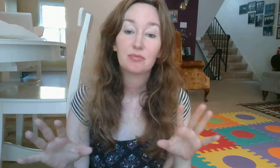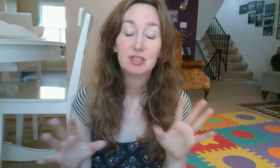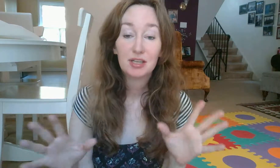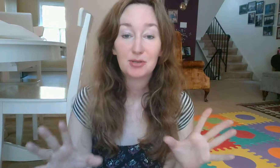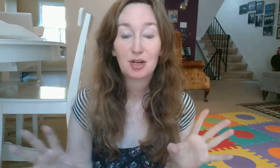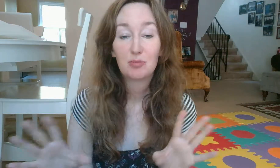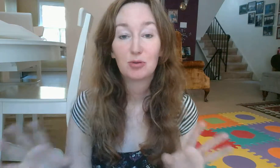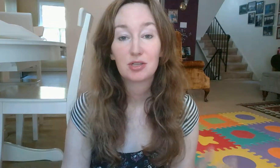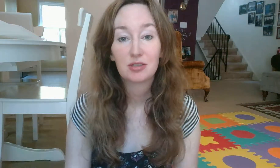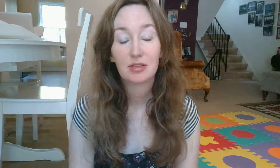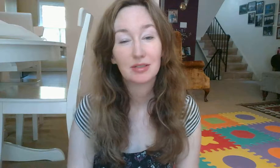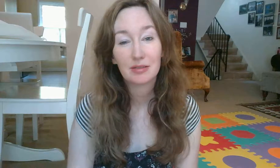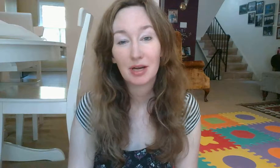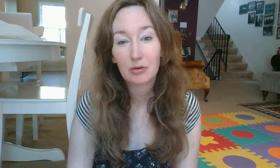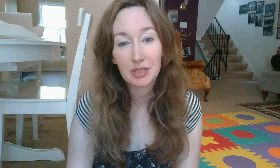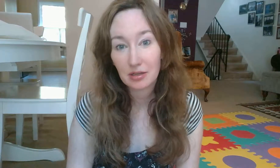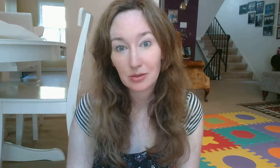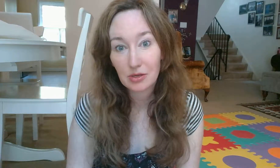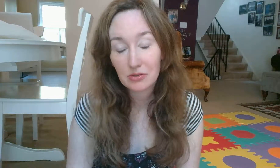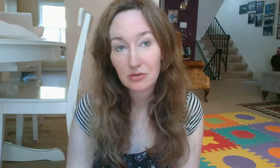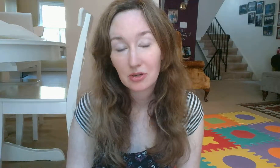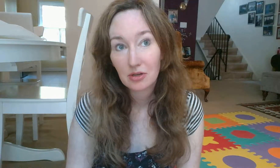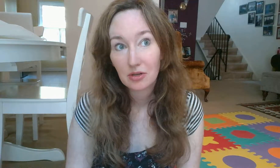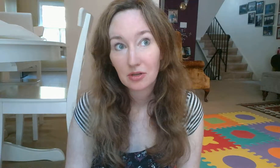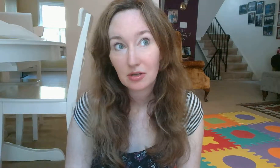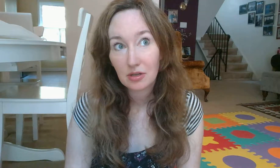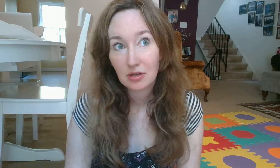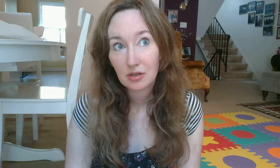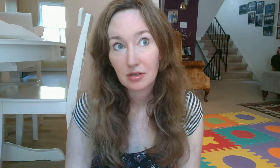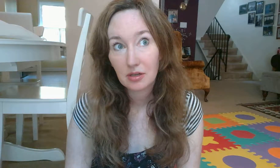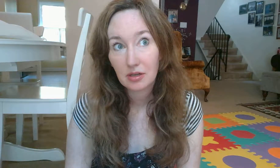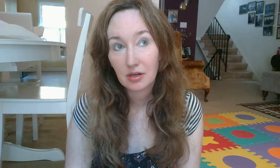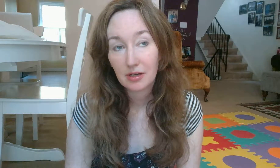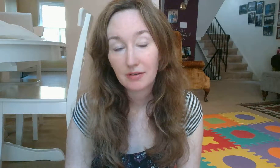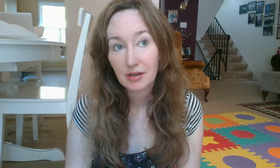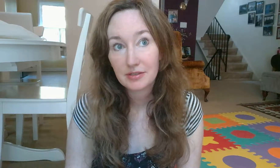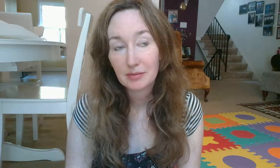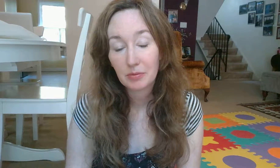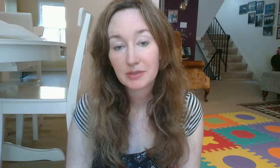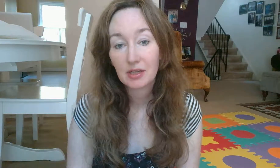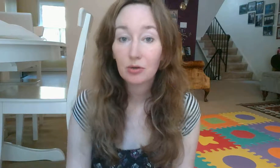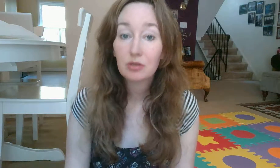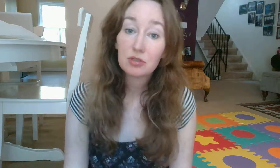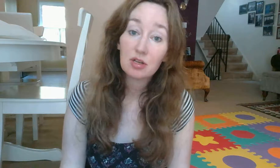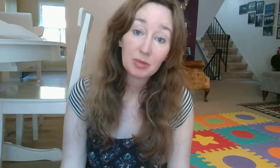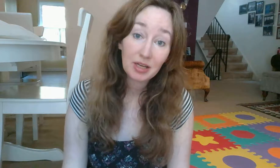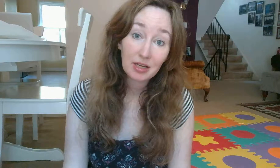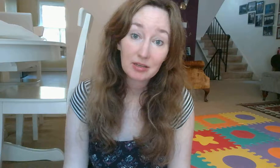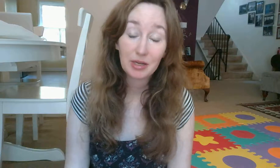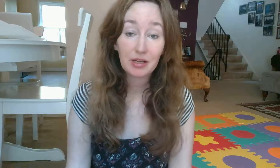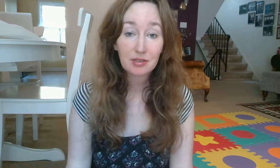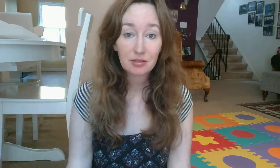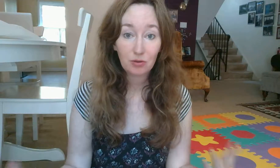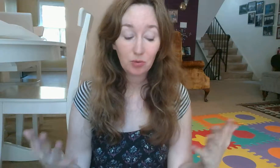To answer a common question, it doesn't matter which hand you use. I've read some people say, oh, use your dominant hand, but I actually feel way